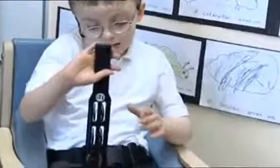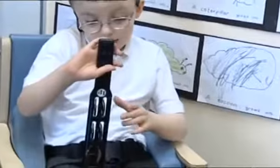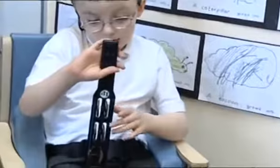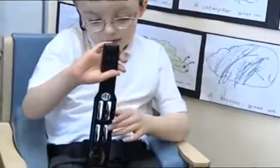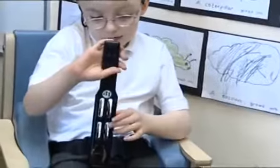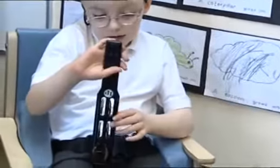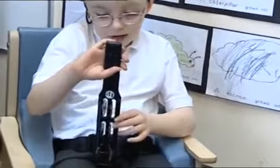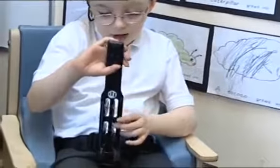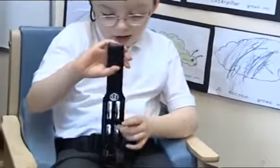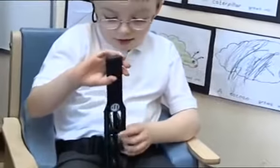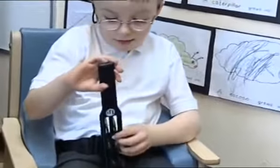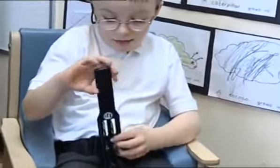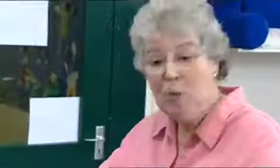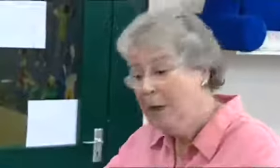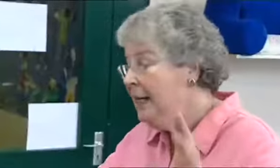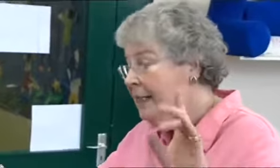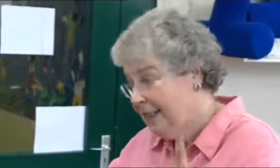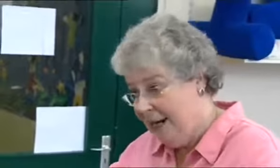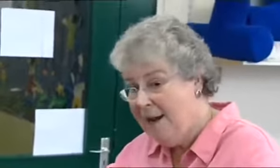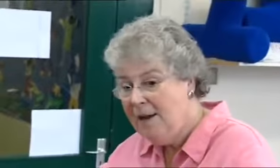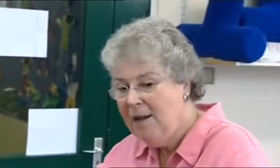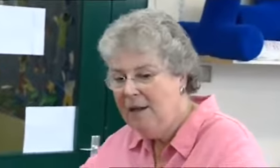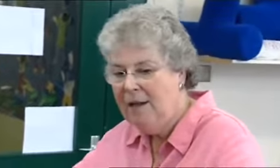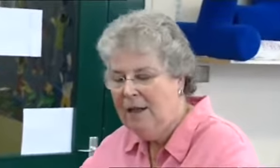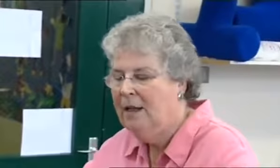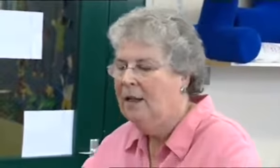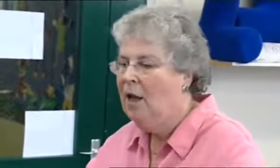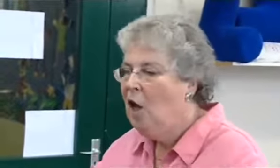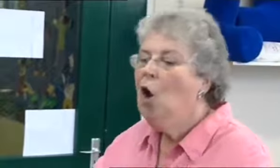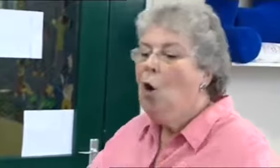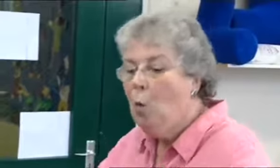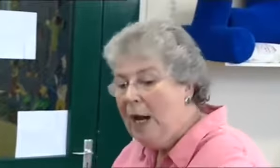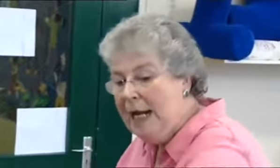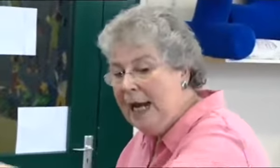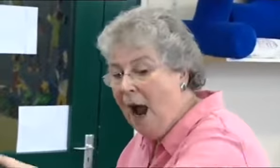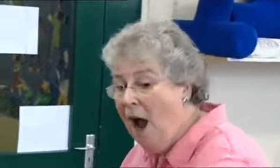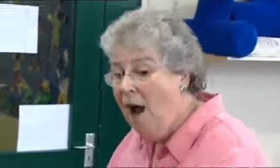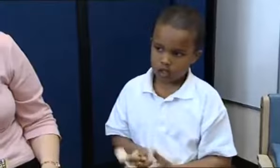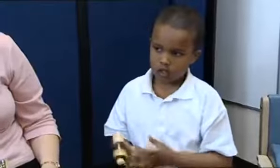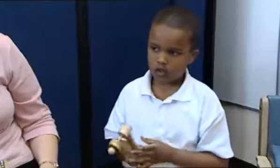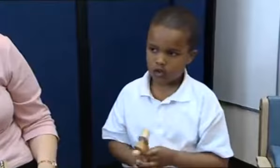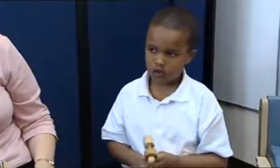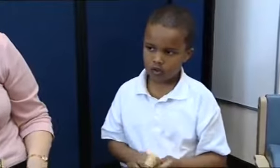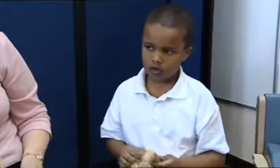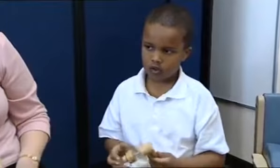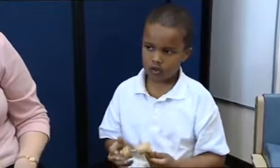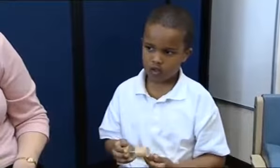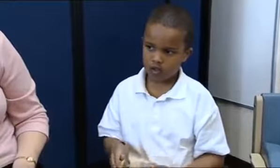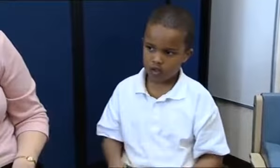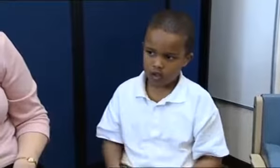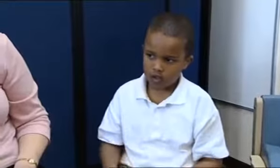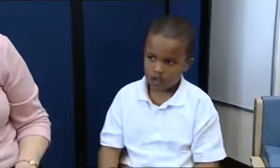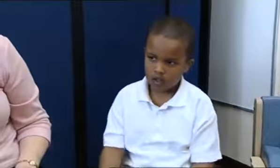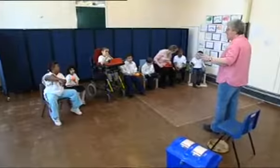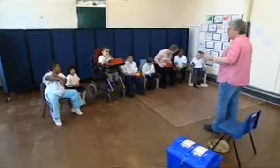We're holding our instruments too. We are a very famous band,